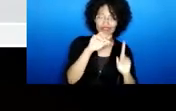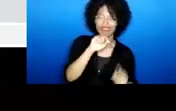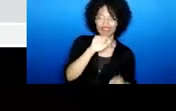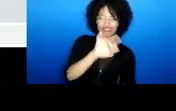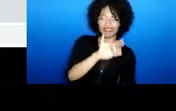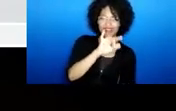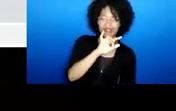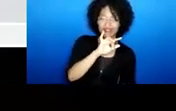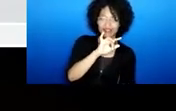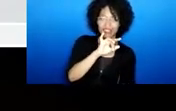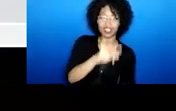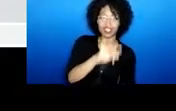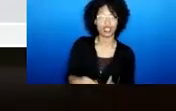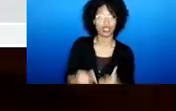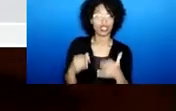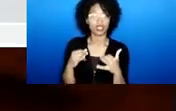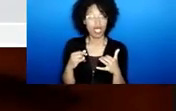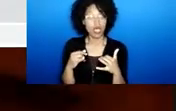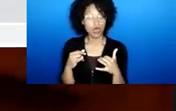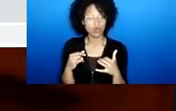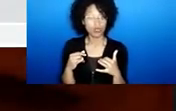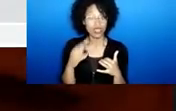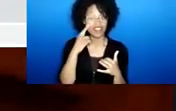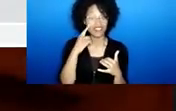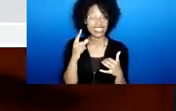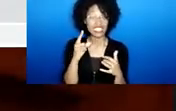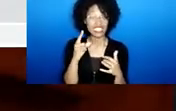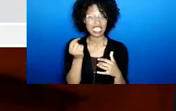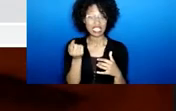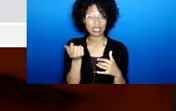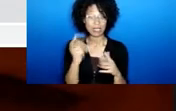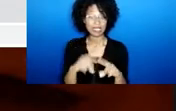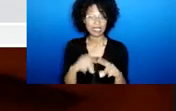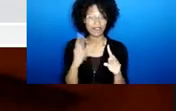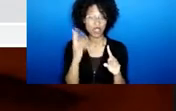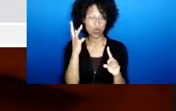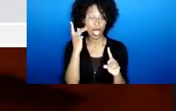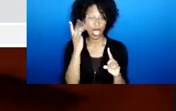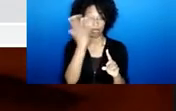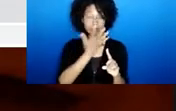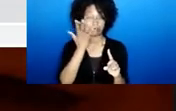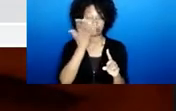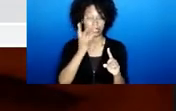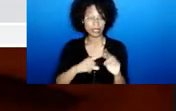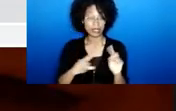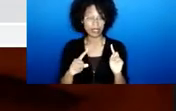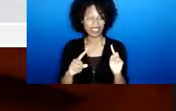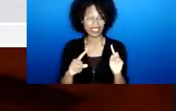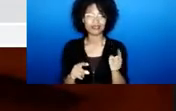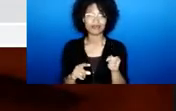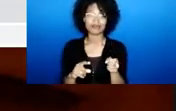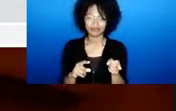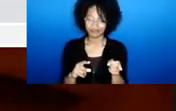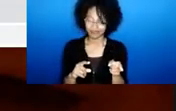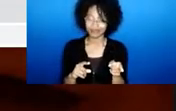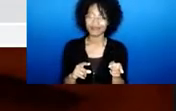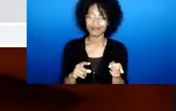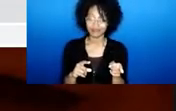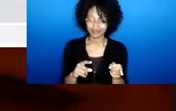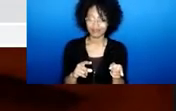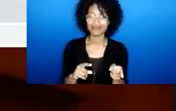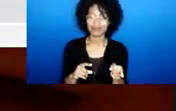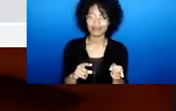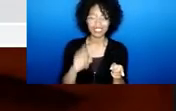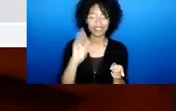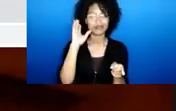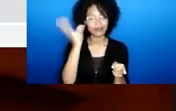we're going into now is going to be a little bit different in how it appears, but the same functionality will